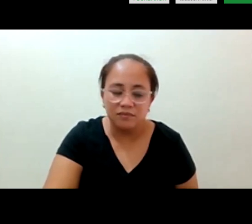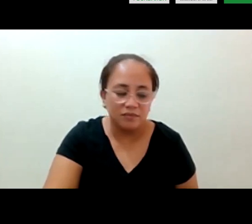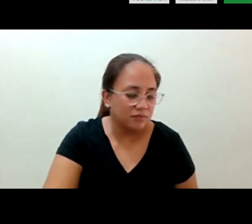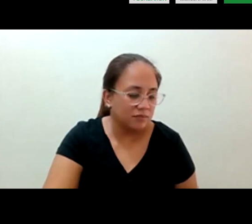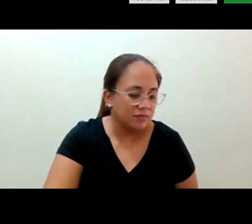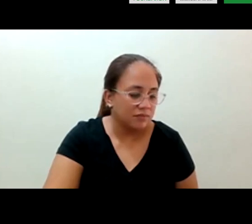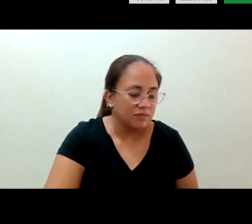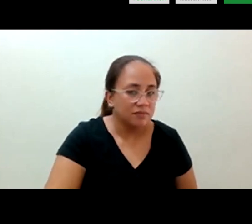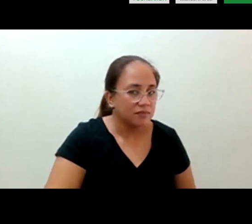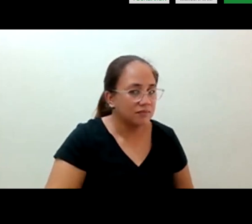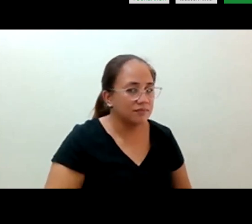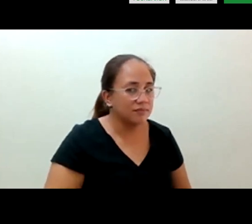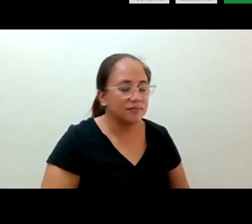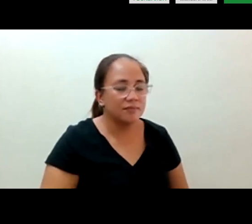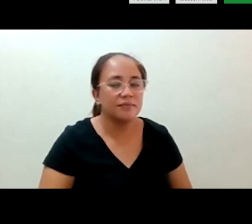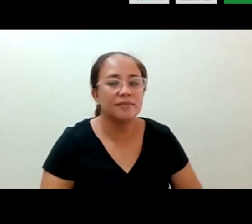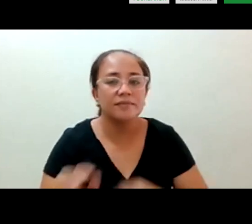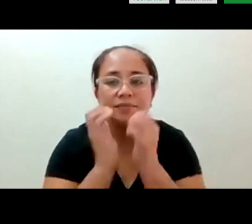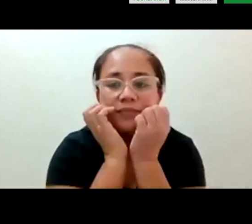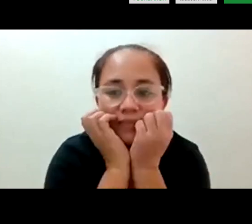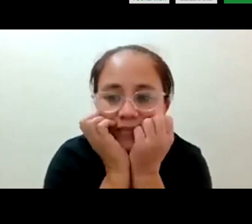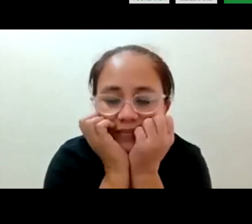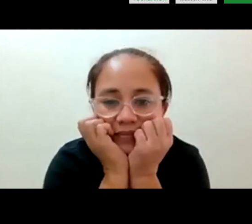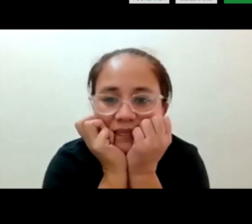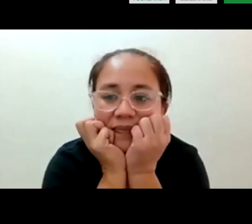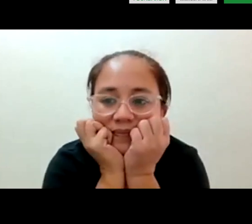No, because this is the dominant hand.